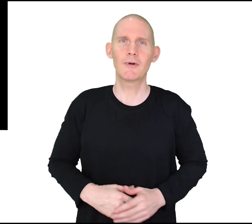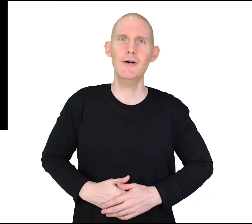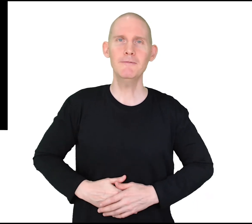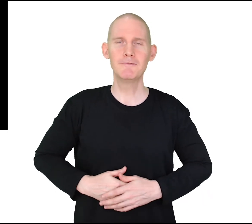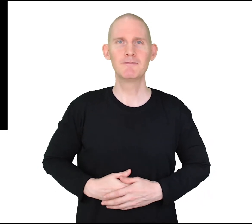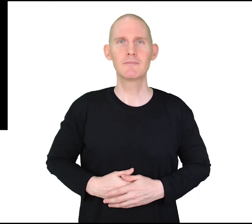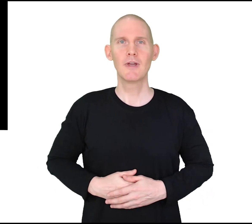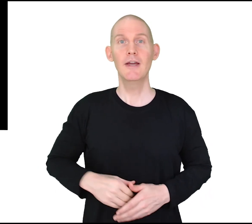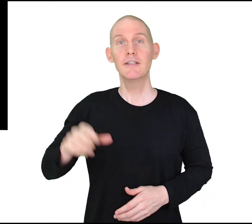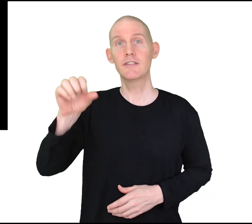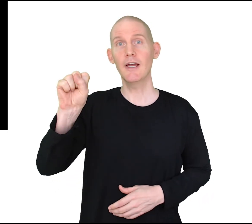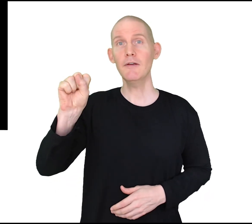go. Seth